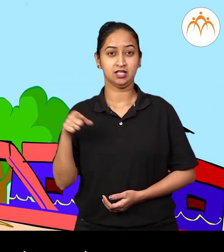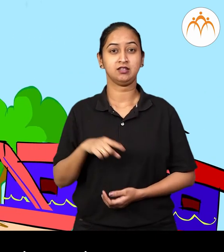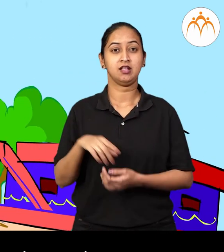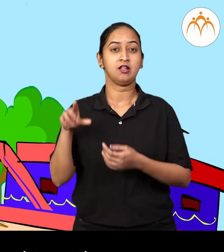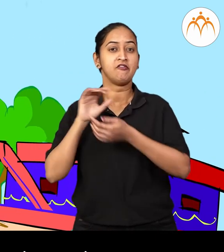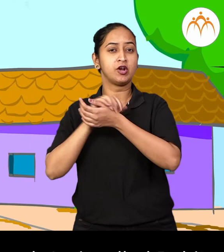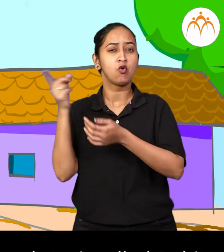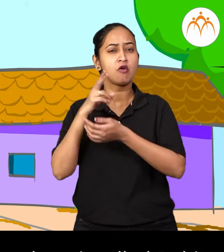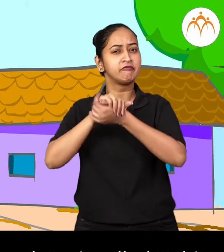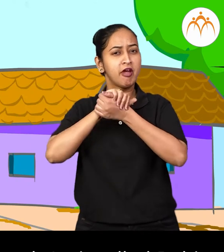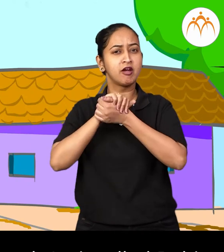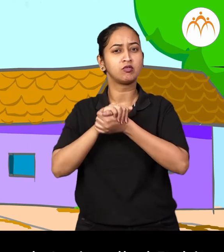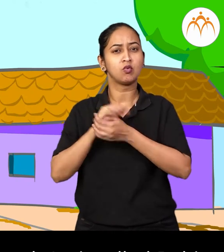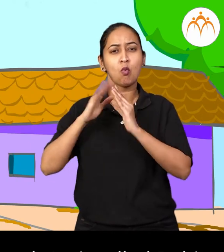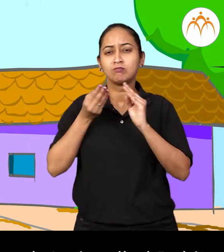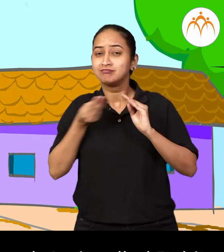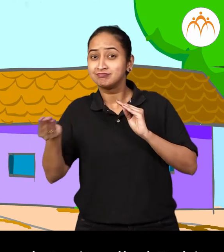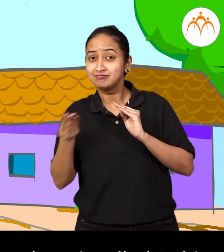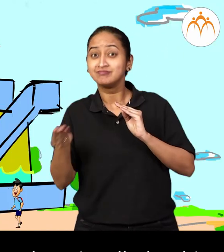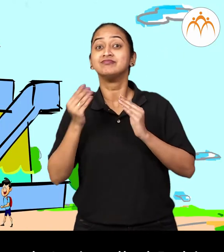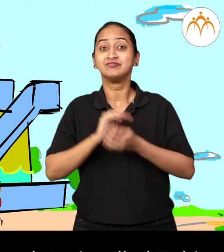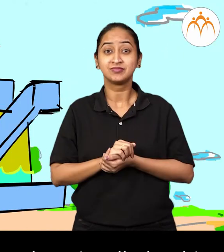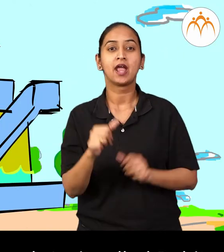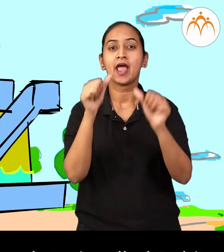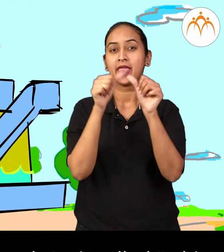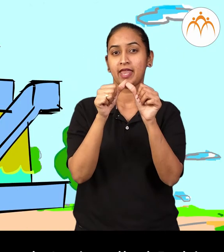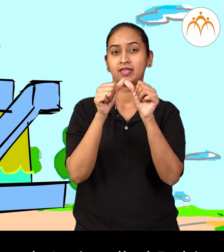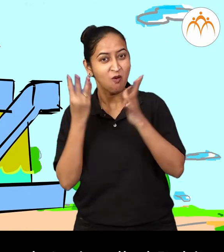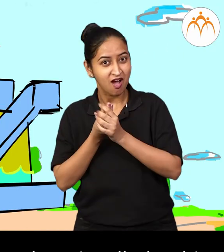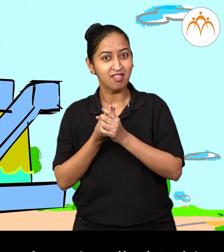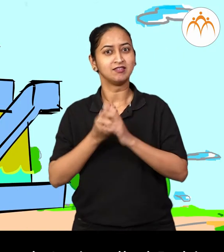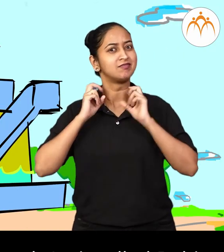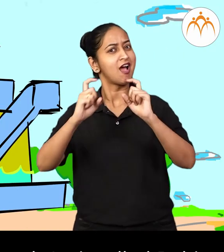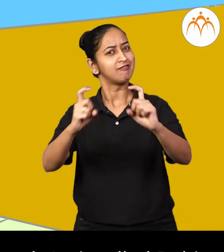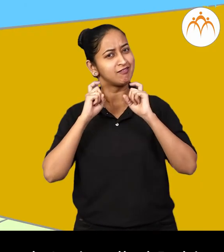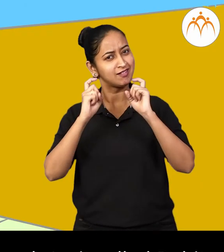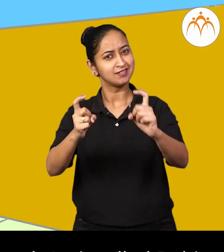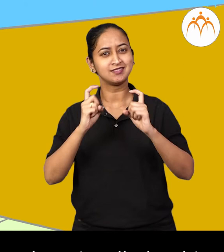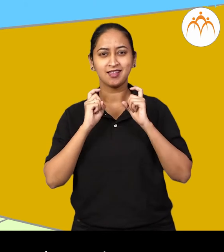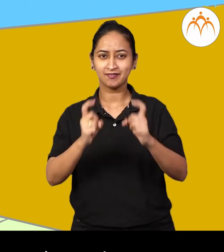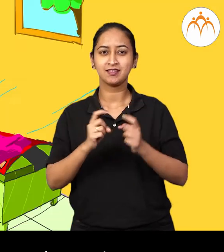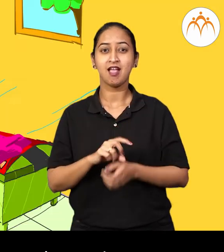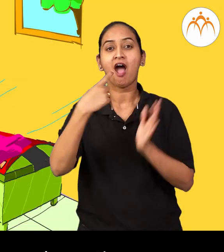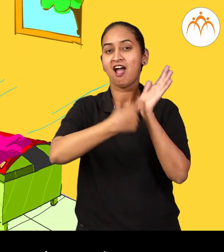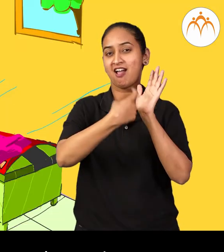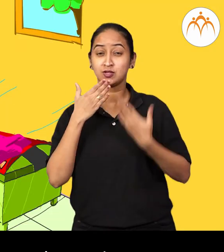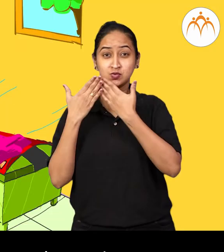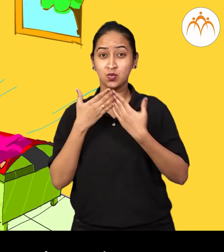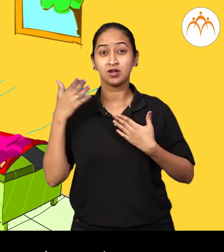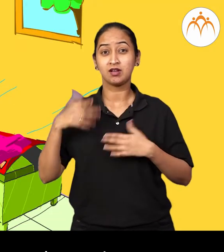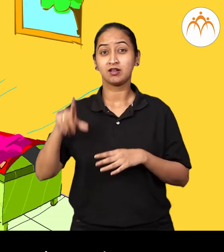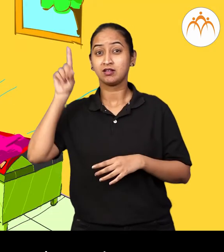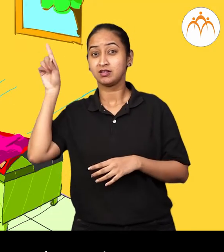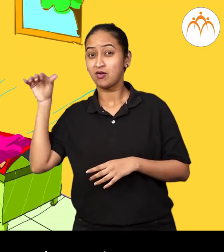Every day on his way to school, Aamit called Rohit. But Rohit